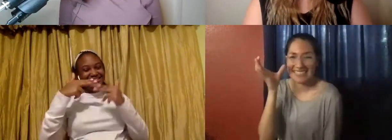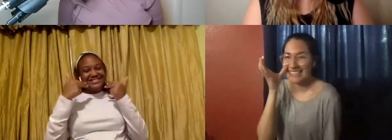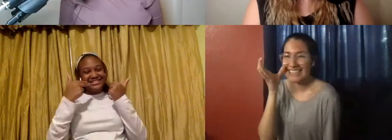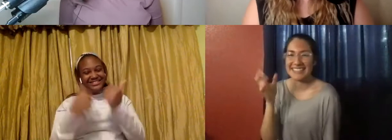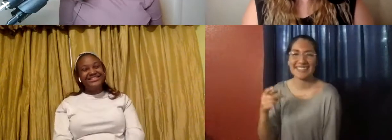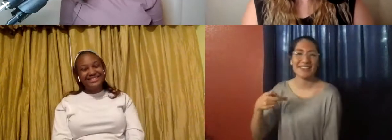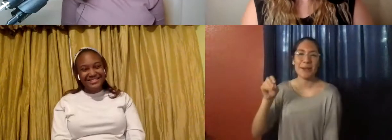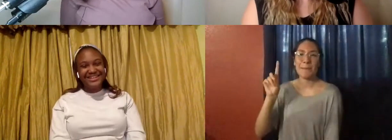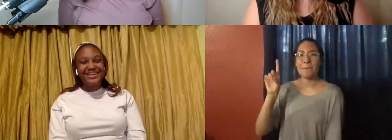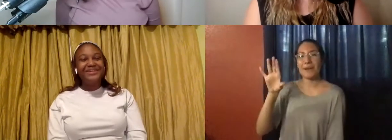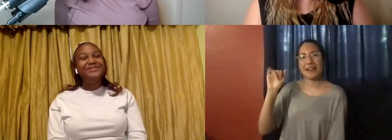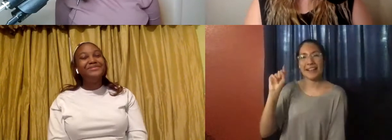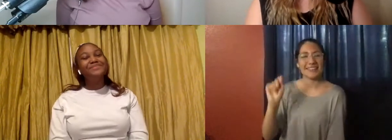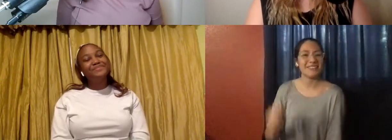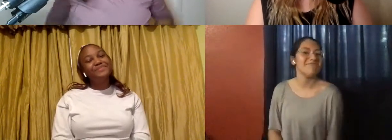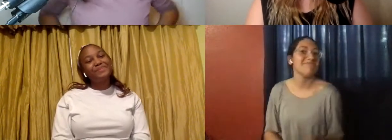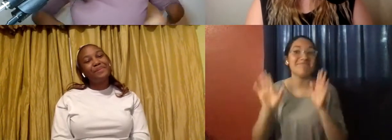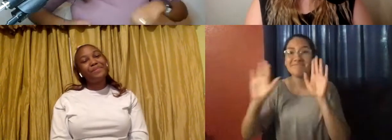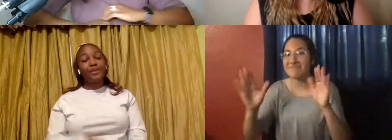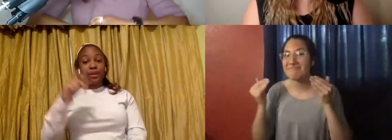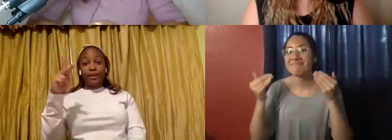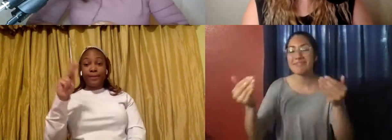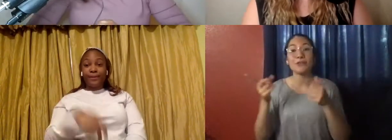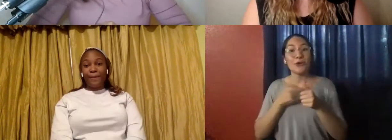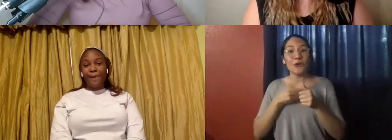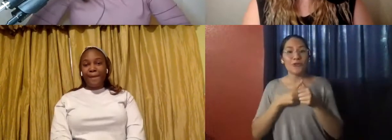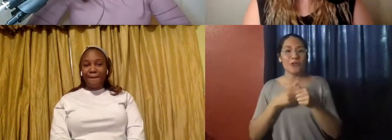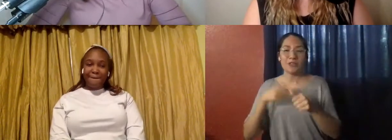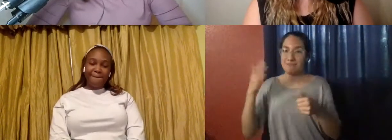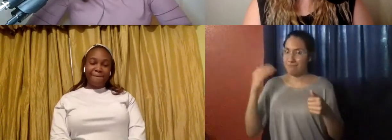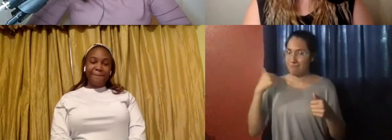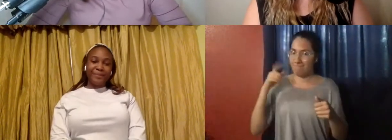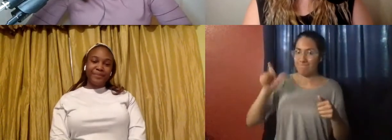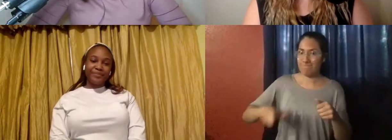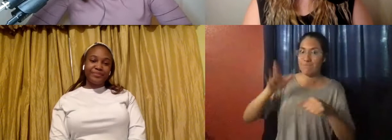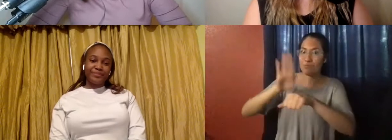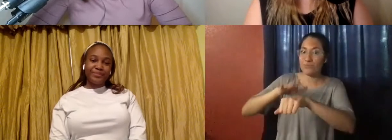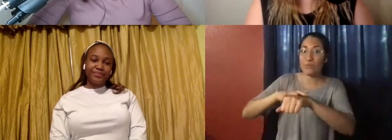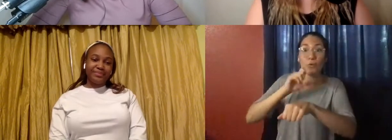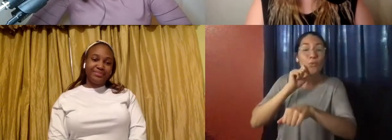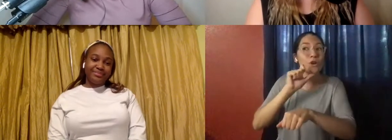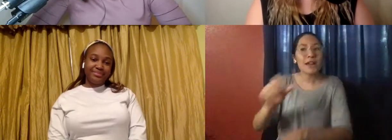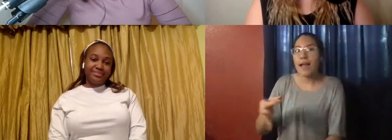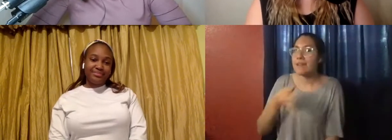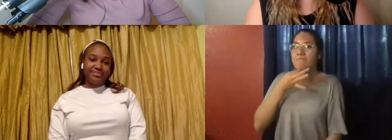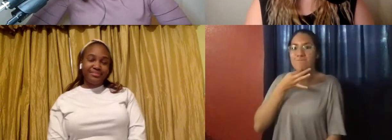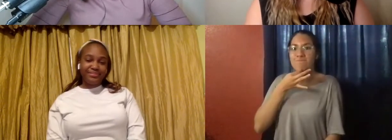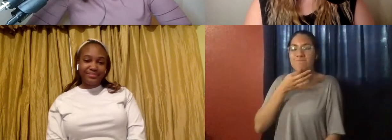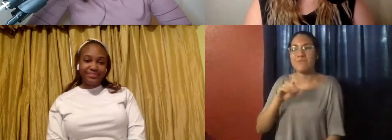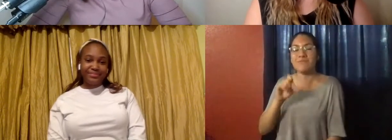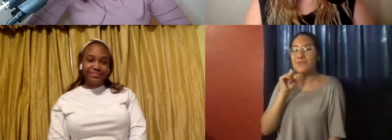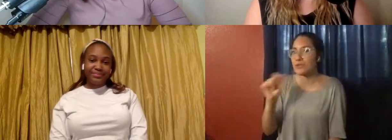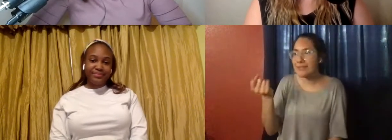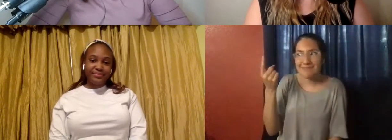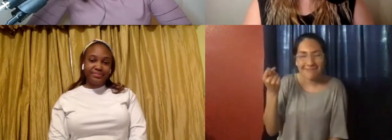Yeah. Awesome. Well, let's get into it. First things first, we have to warn you guys, we are not experts. If you didn't get that from the title, then maybe we